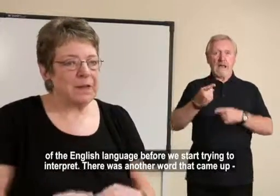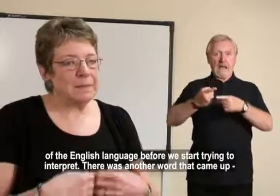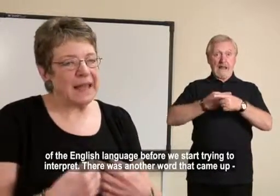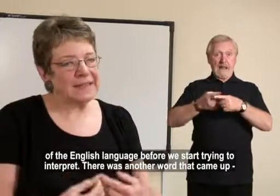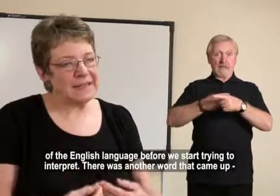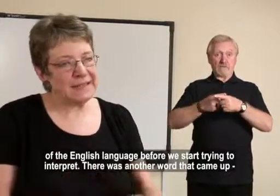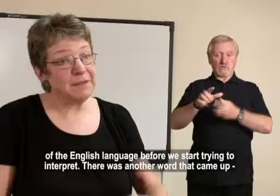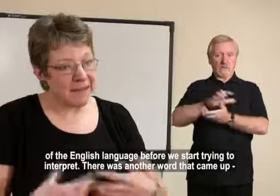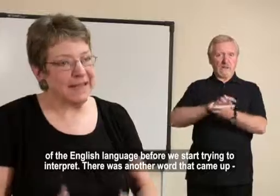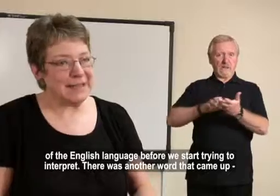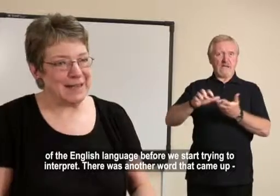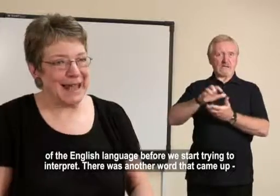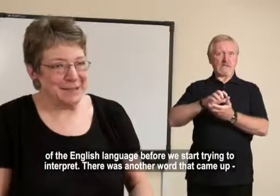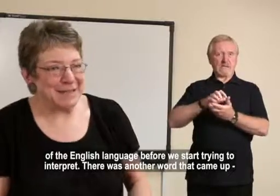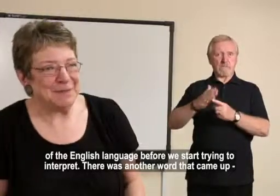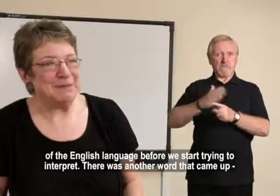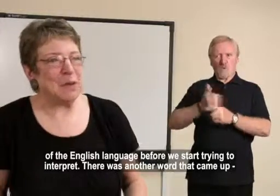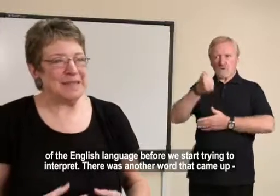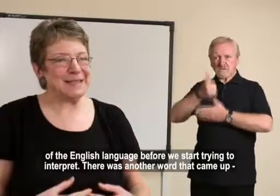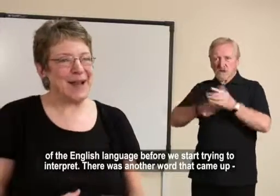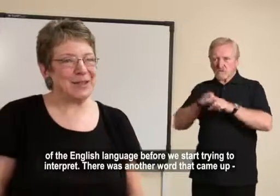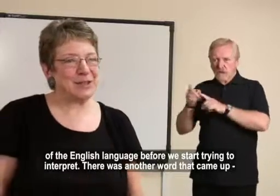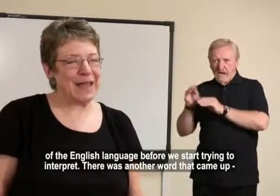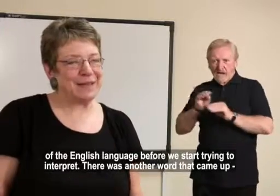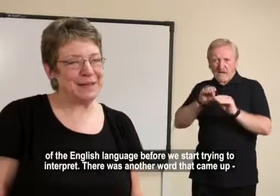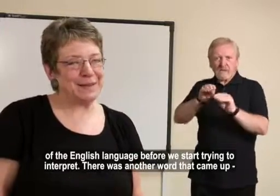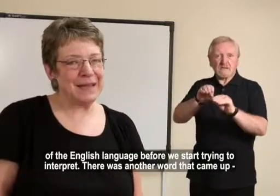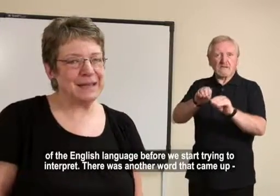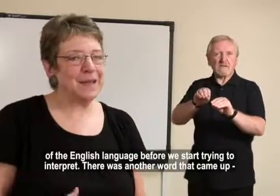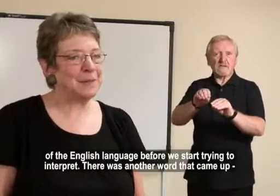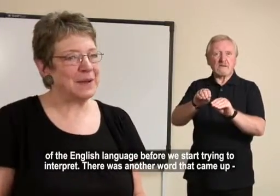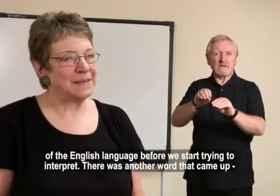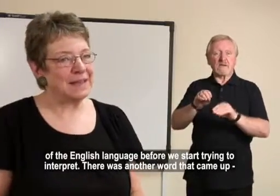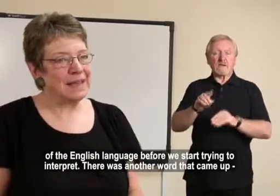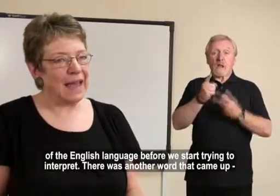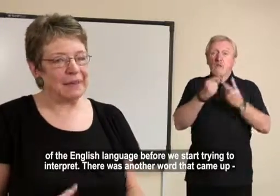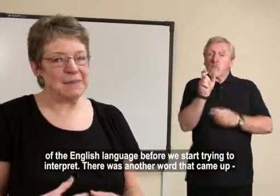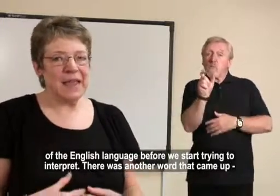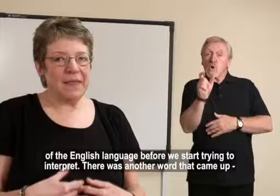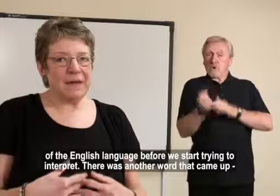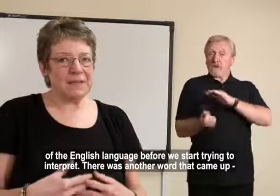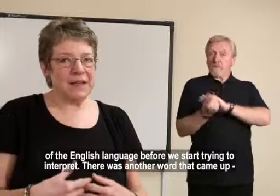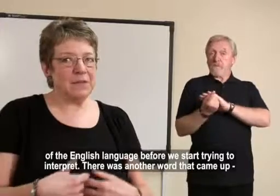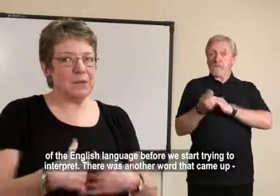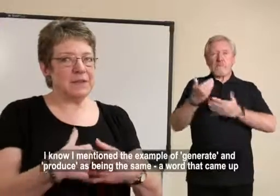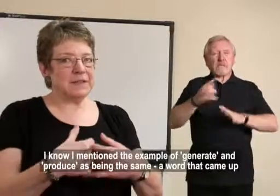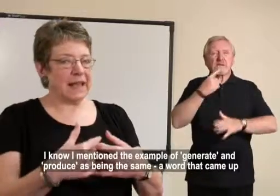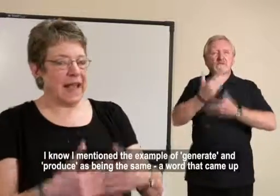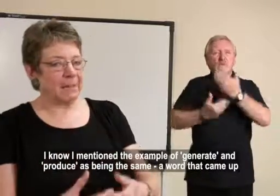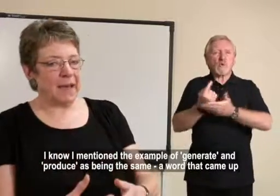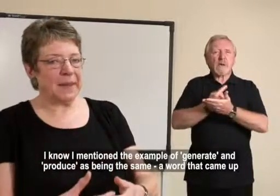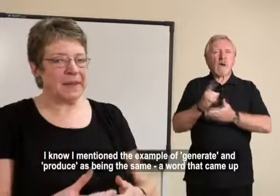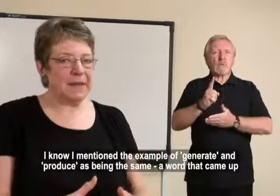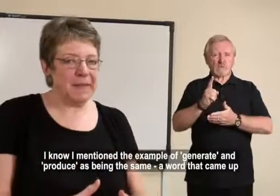more about the complexities of the English language before we start trying to interpret. There was another word